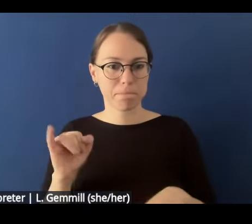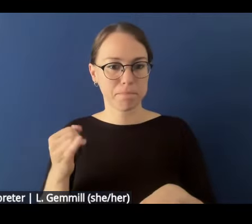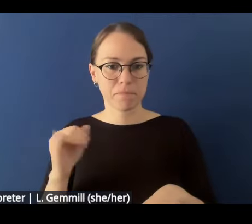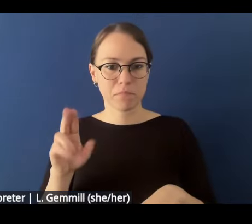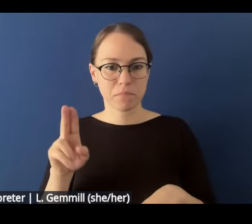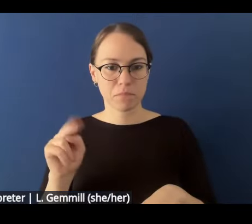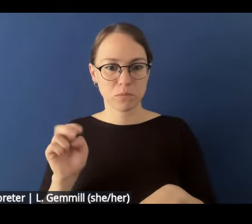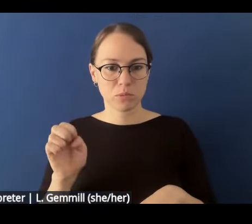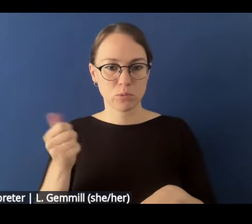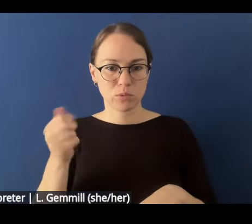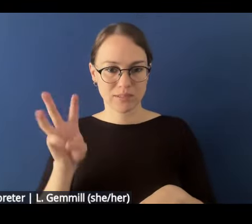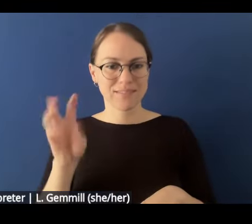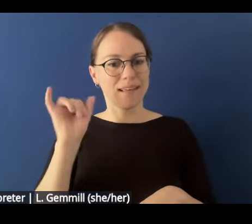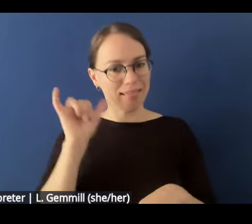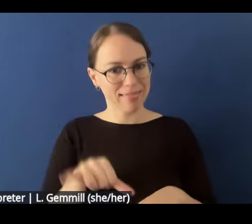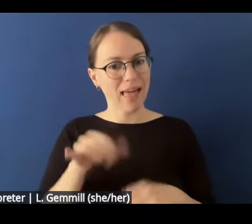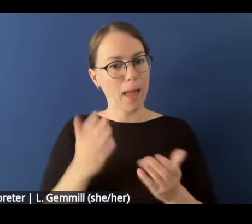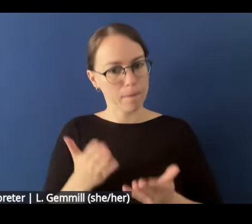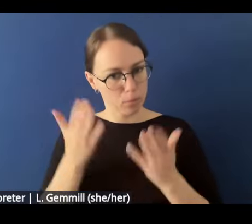constitutional amendment before the board.